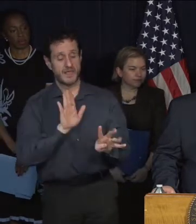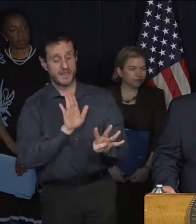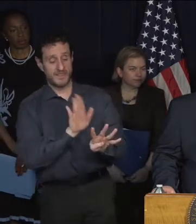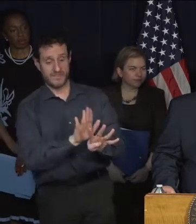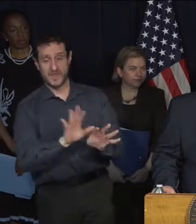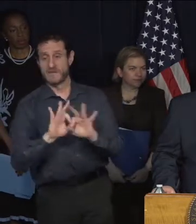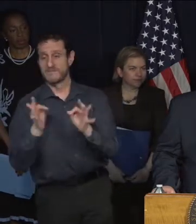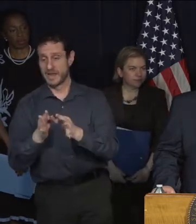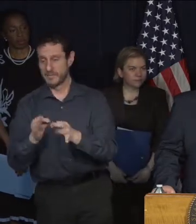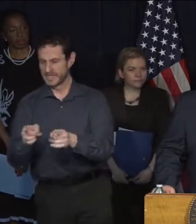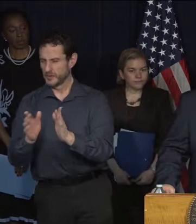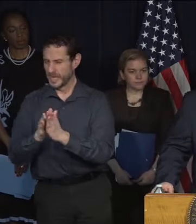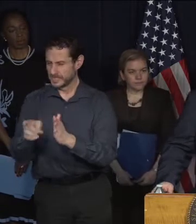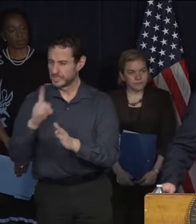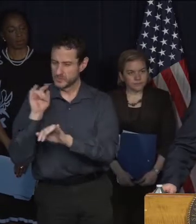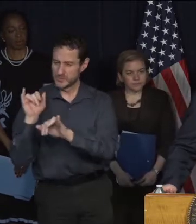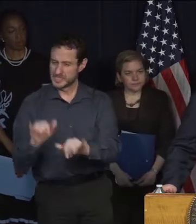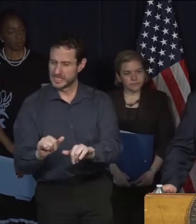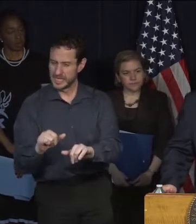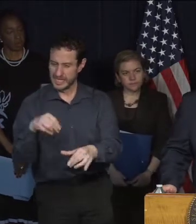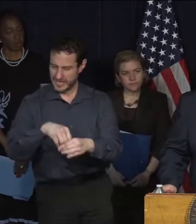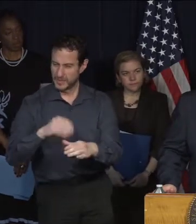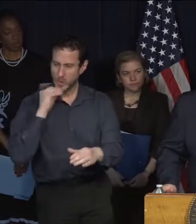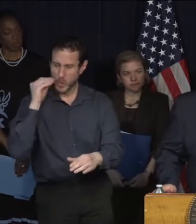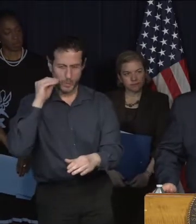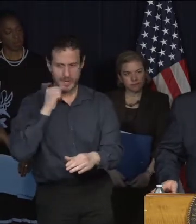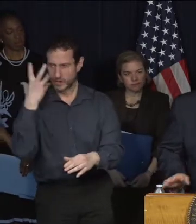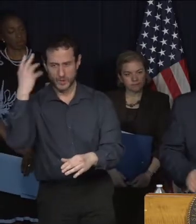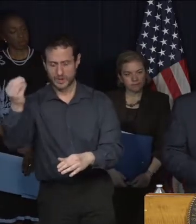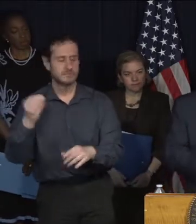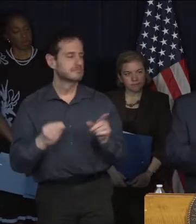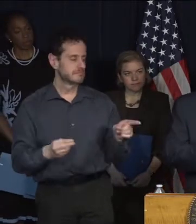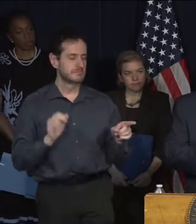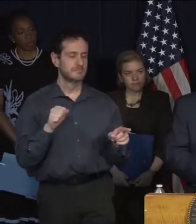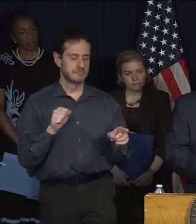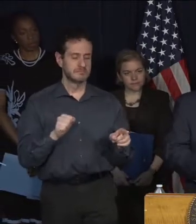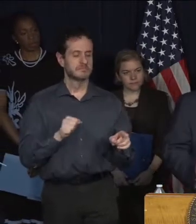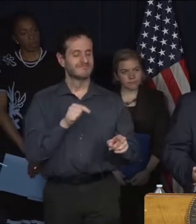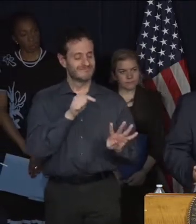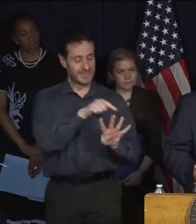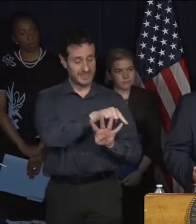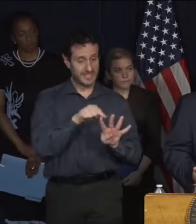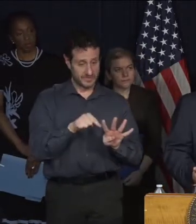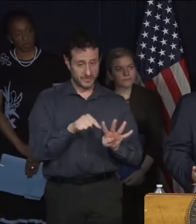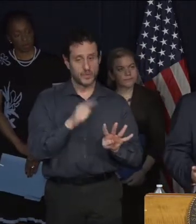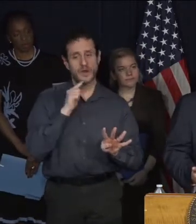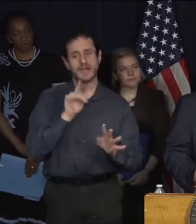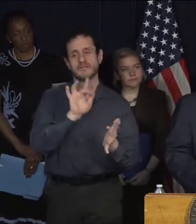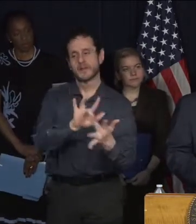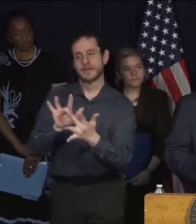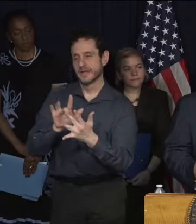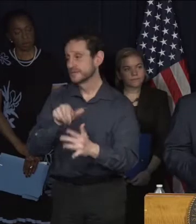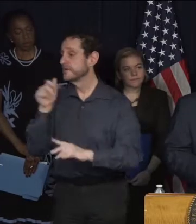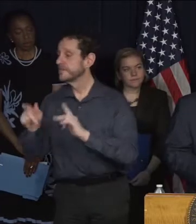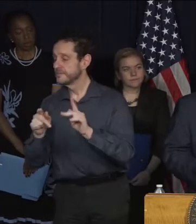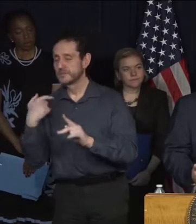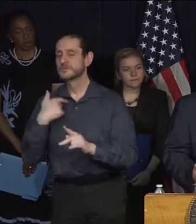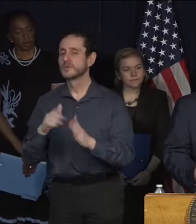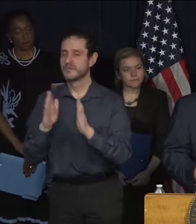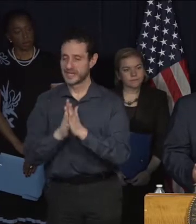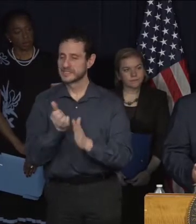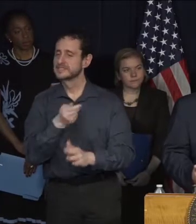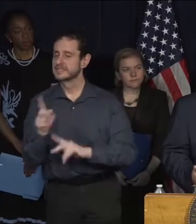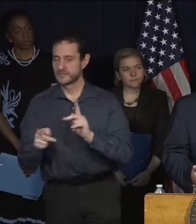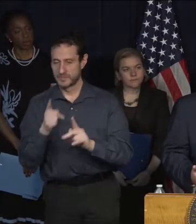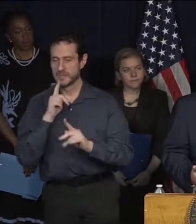stay in that Well, there are because there are people who they've come in contact with, obviously, and so we've asked a number of